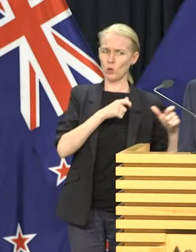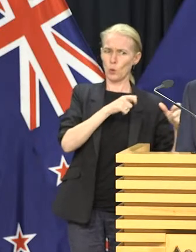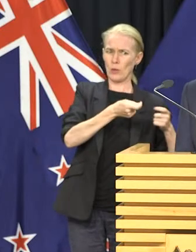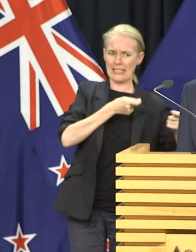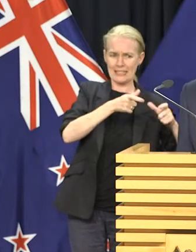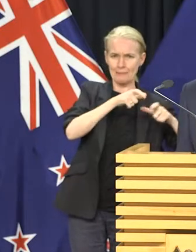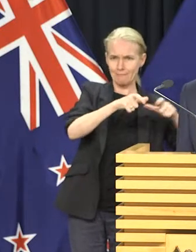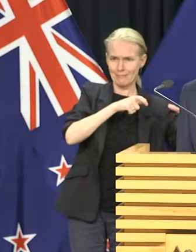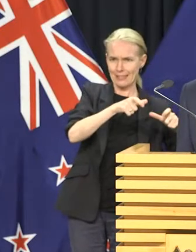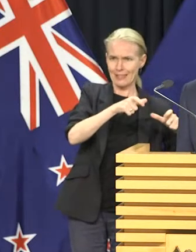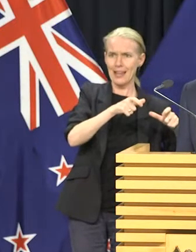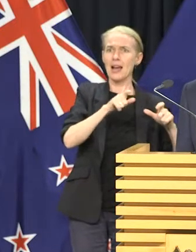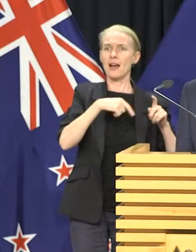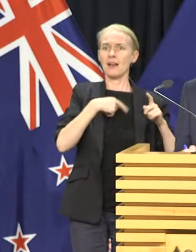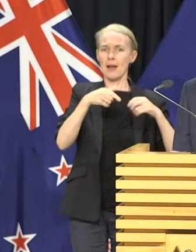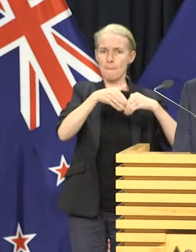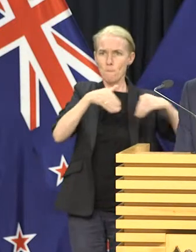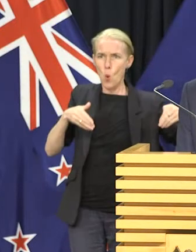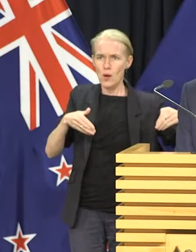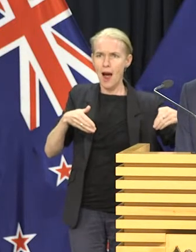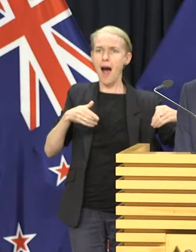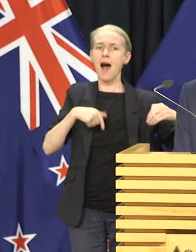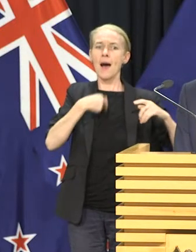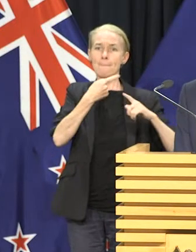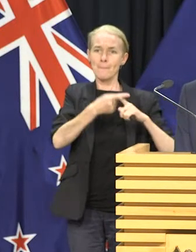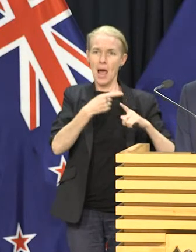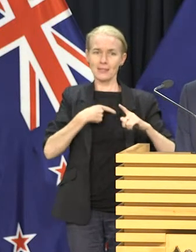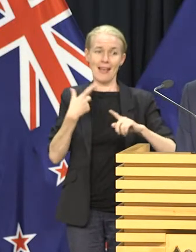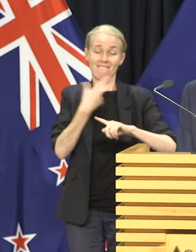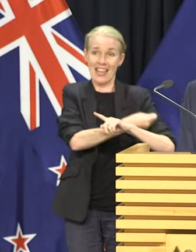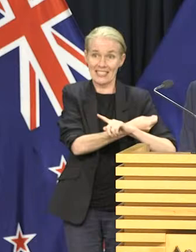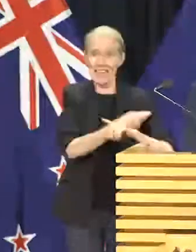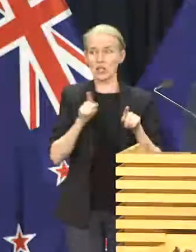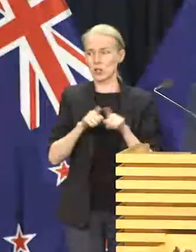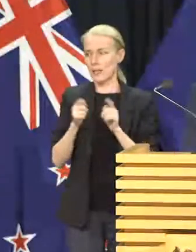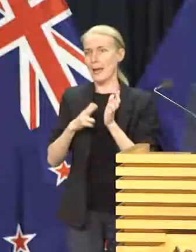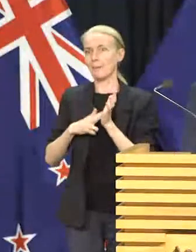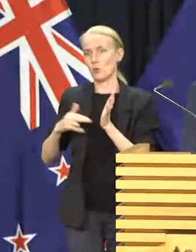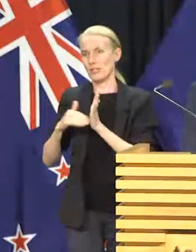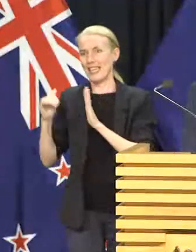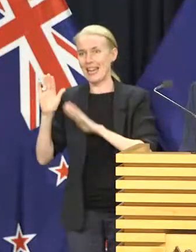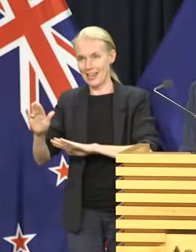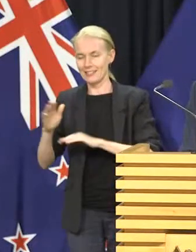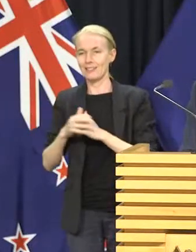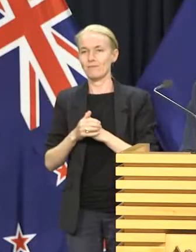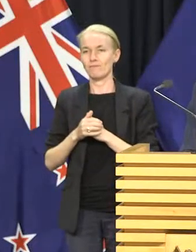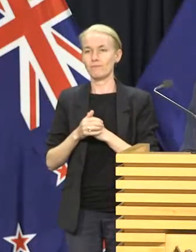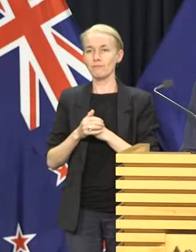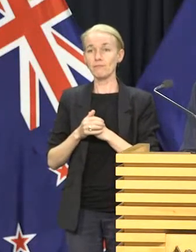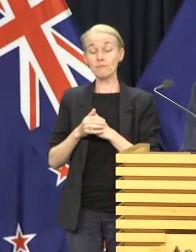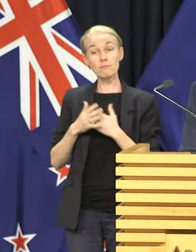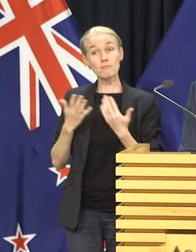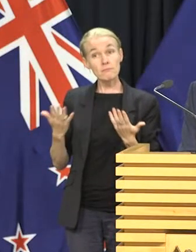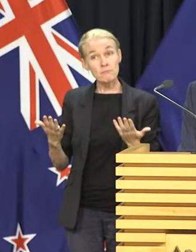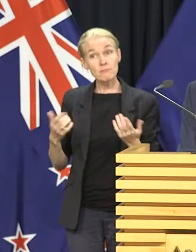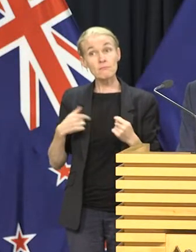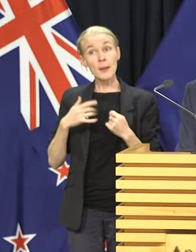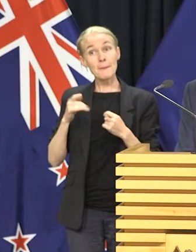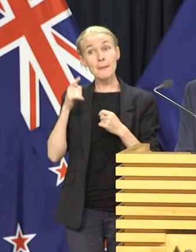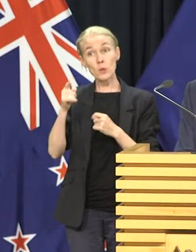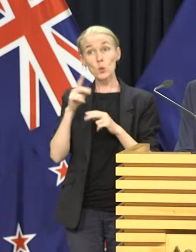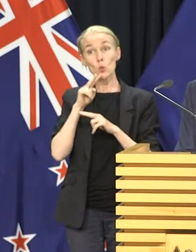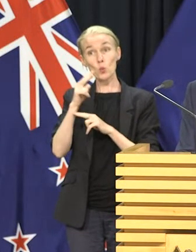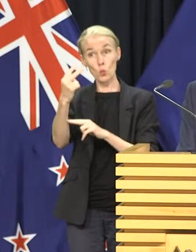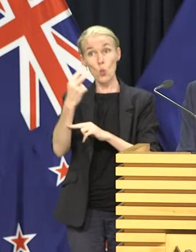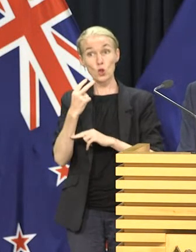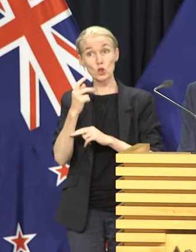and vaccinating our populations. And you will see that the responses when there is a case in the community are very, very similar. I note